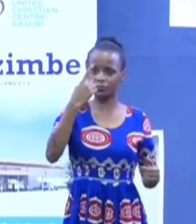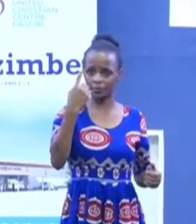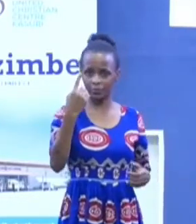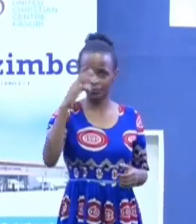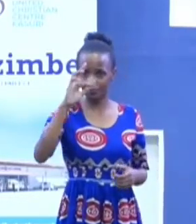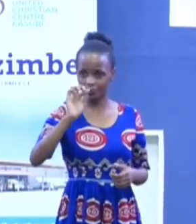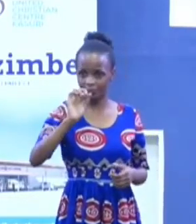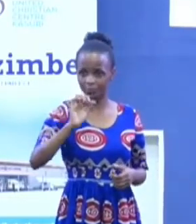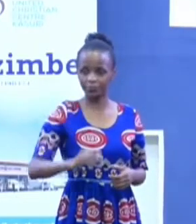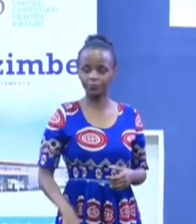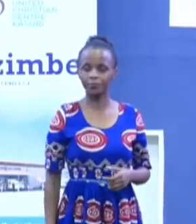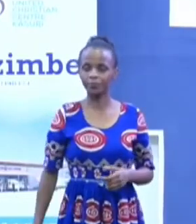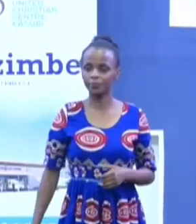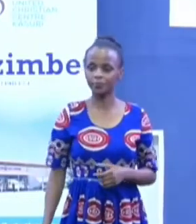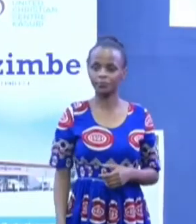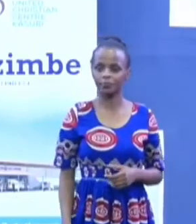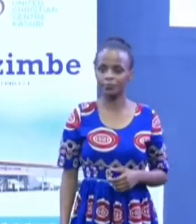18.